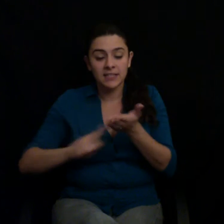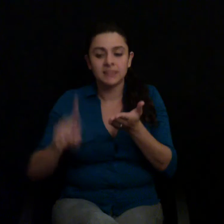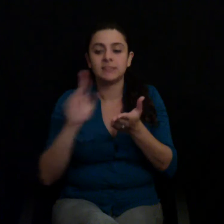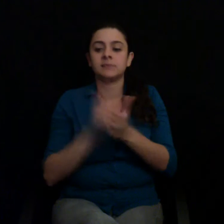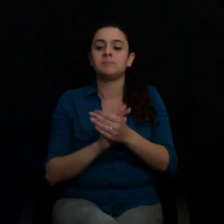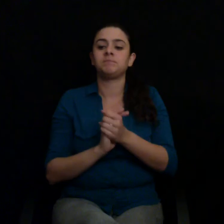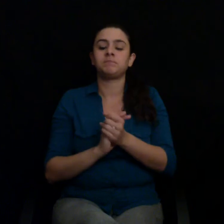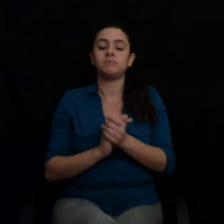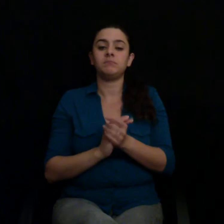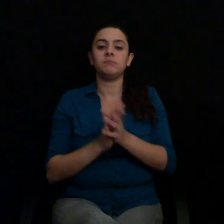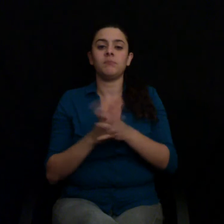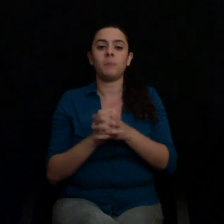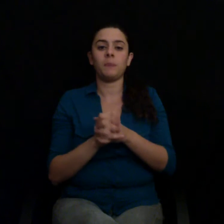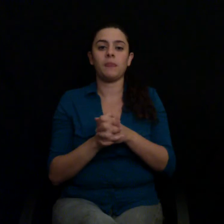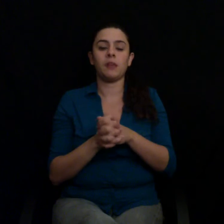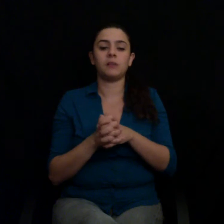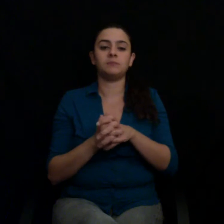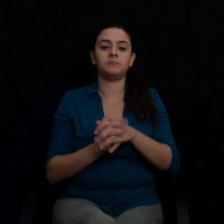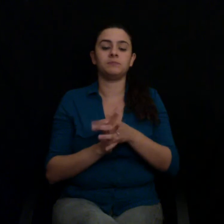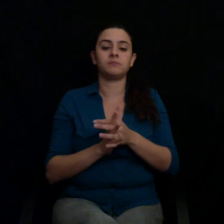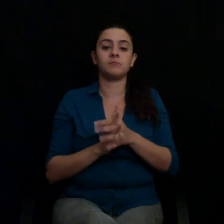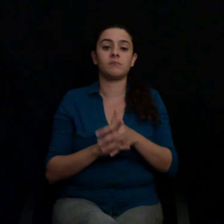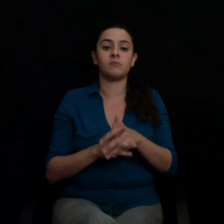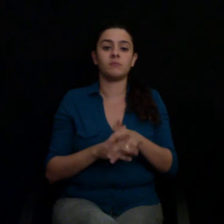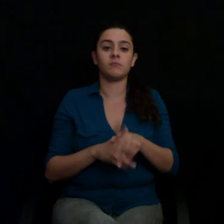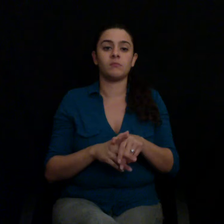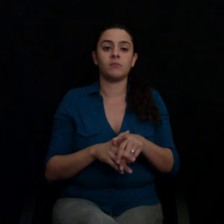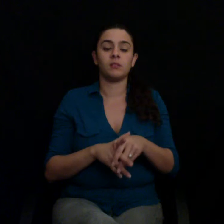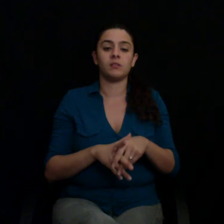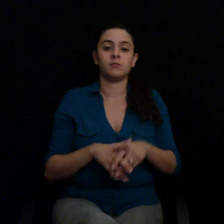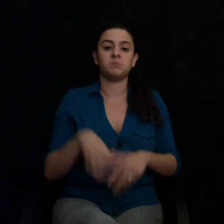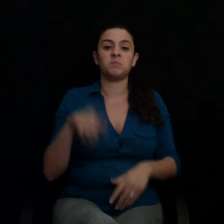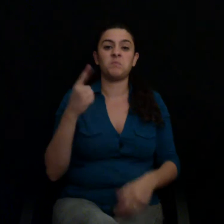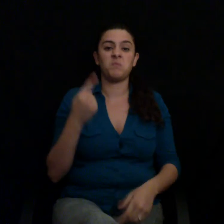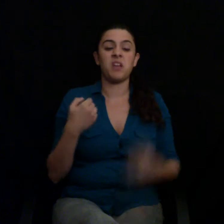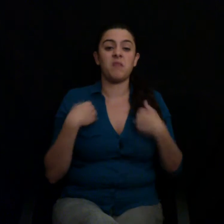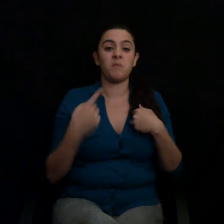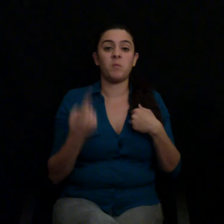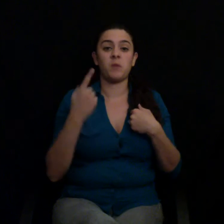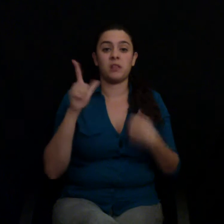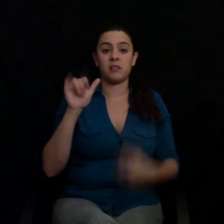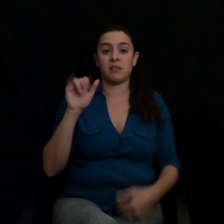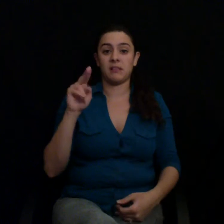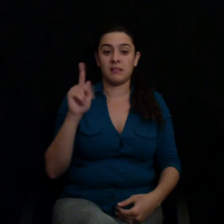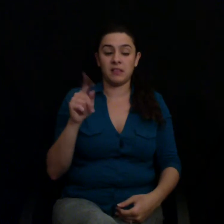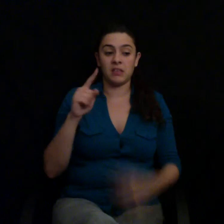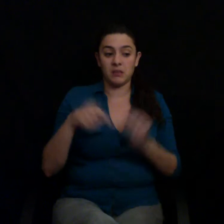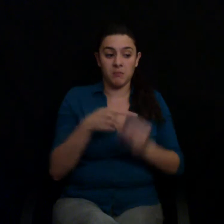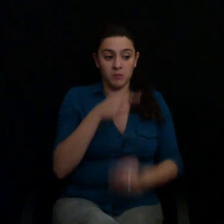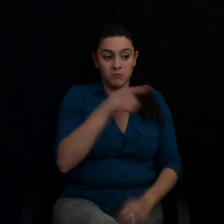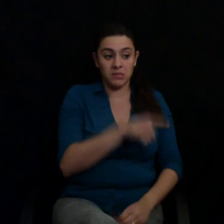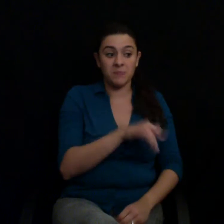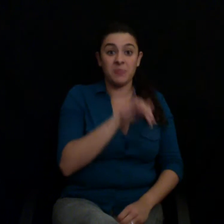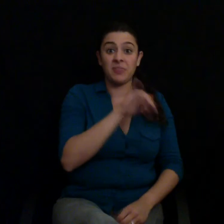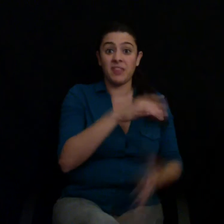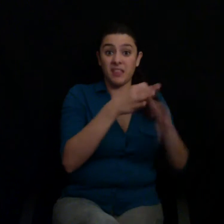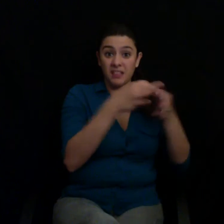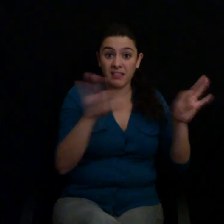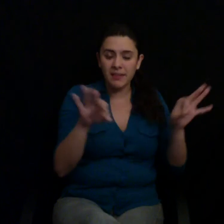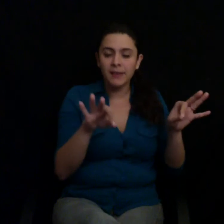on Reddit during the week, this one link was the most clicked on link in the entire digest that dropped this past Sunday.